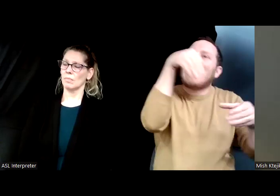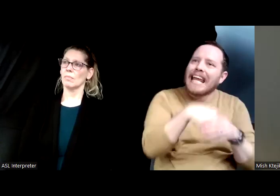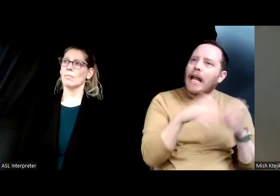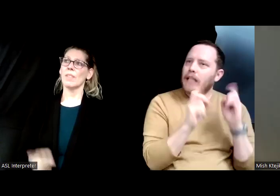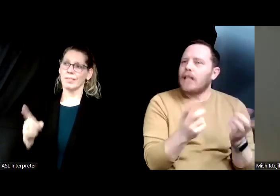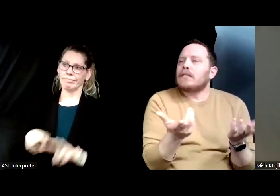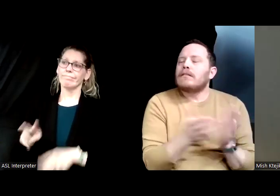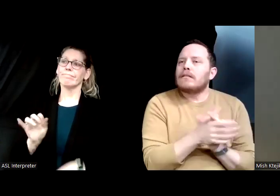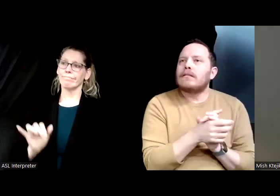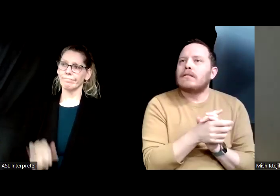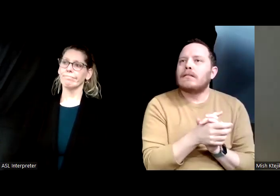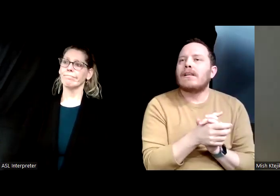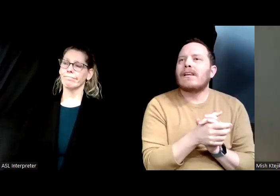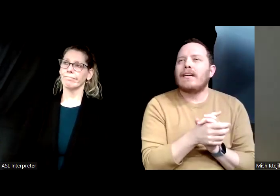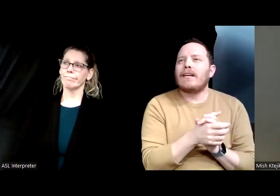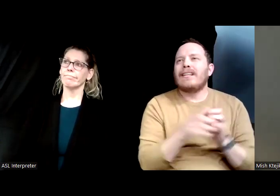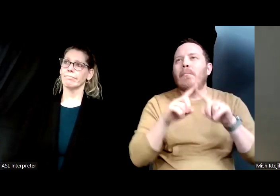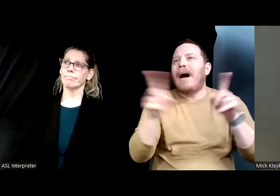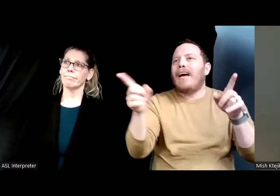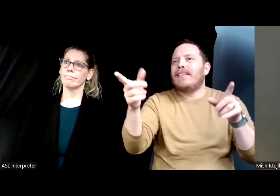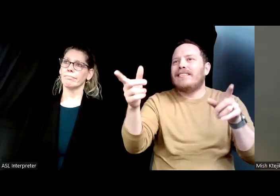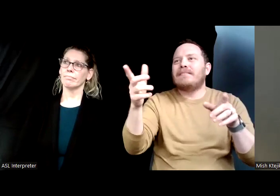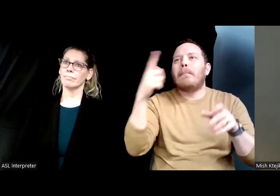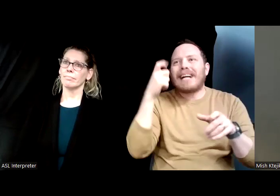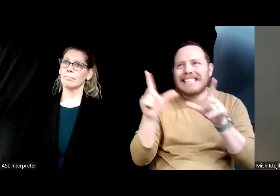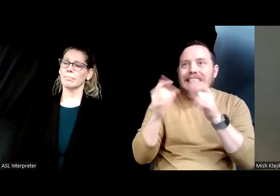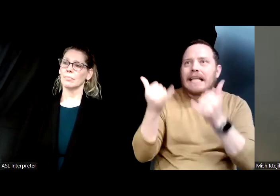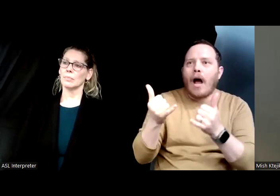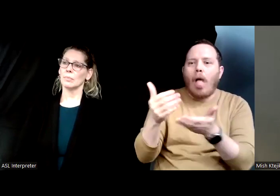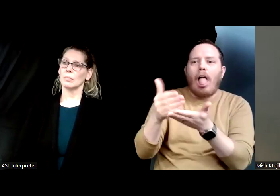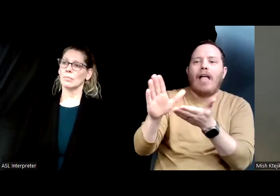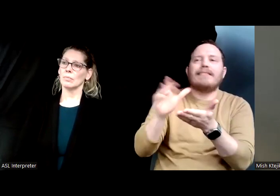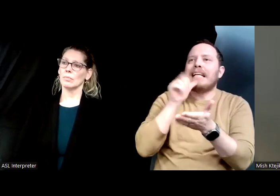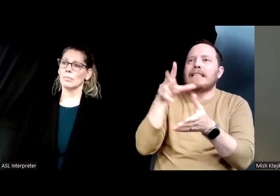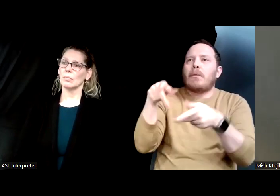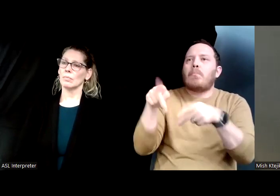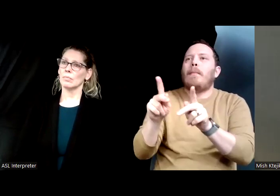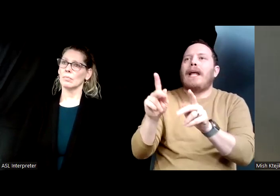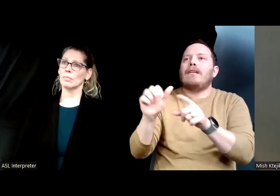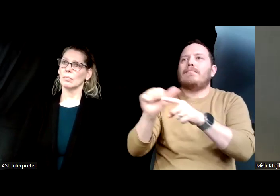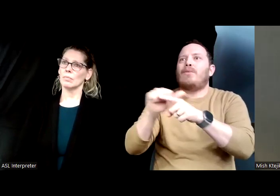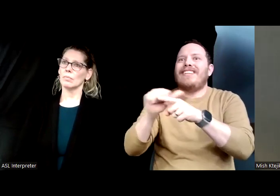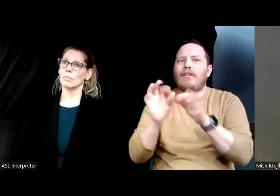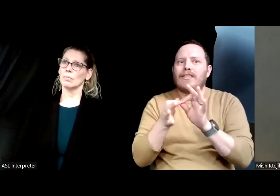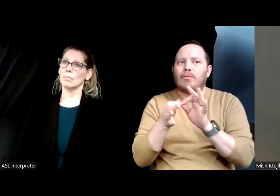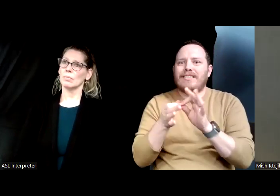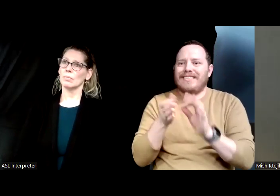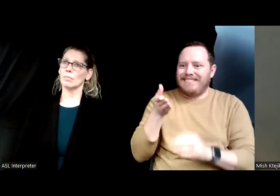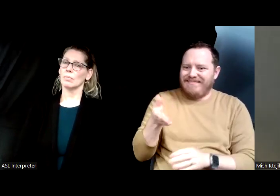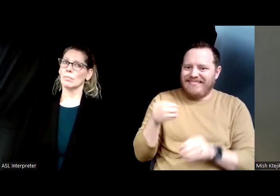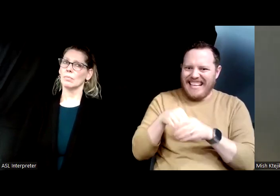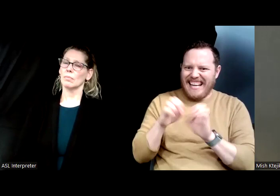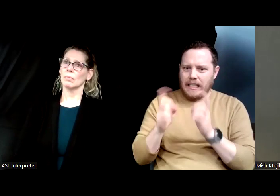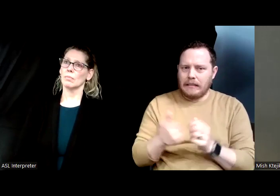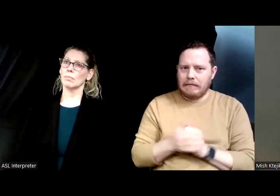Because they can do provisional stuff in education. Because the license now doesn't allow for the